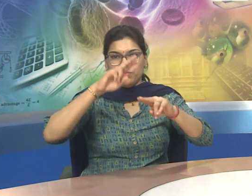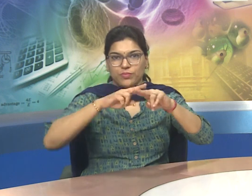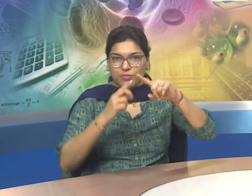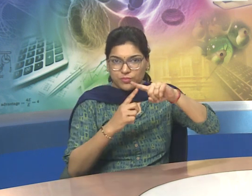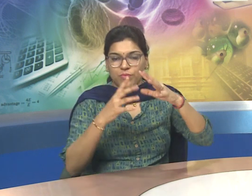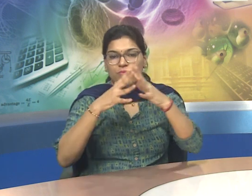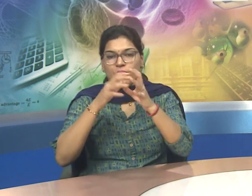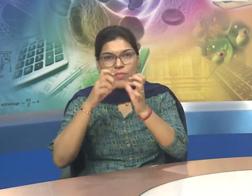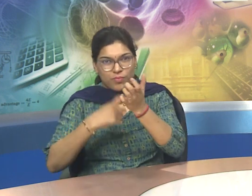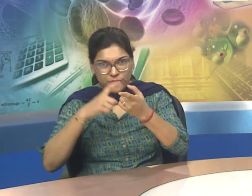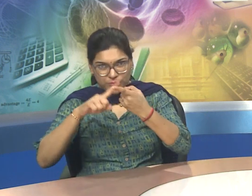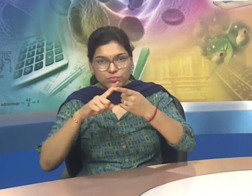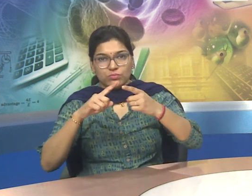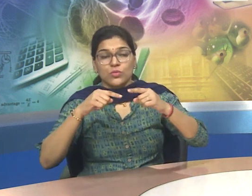These are all software.